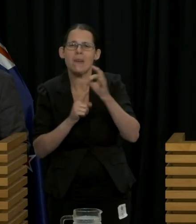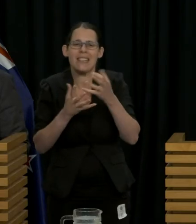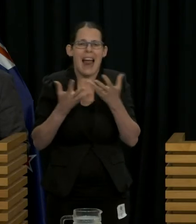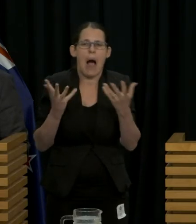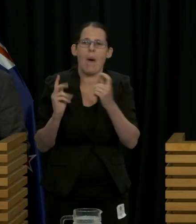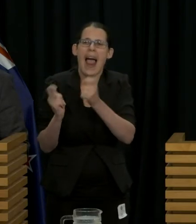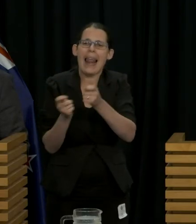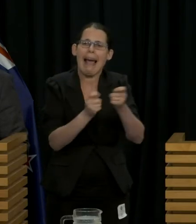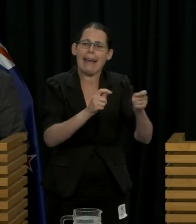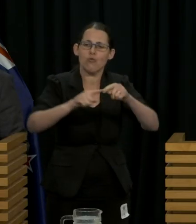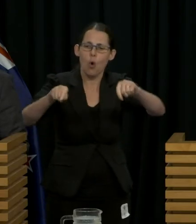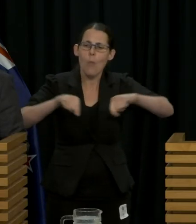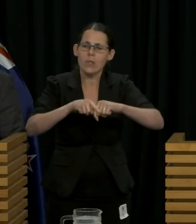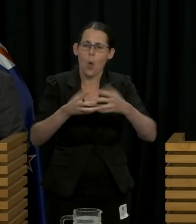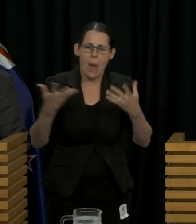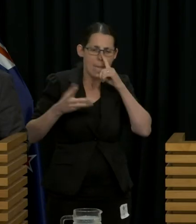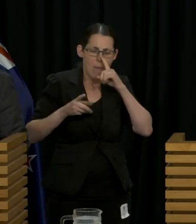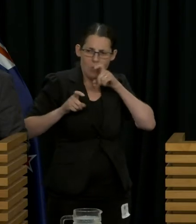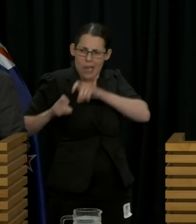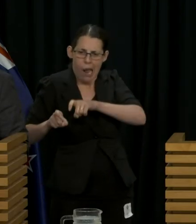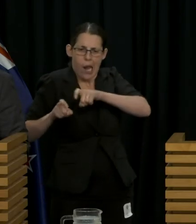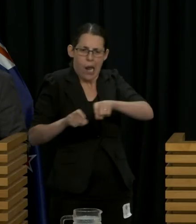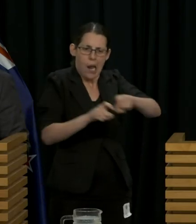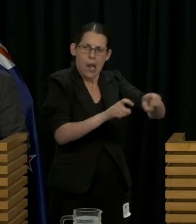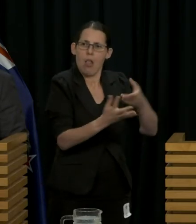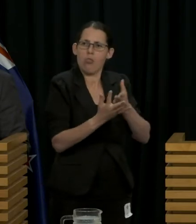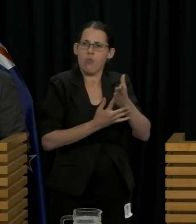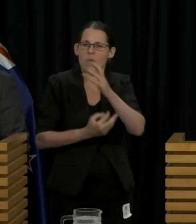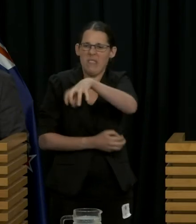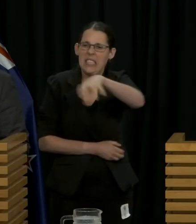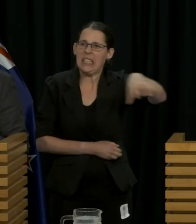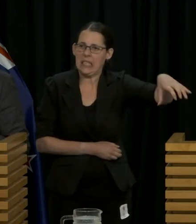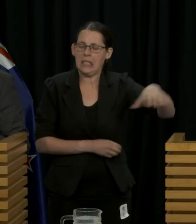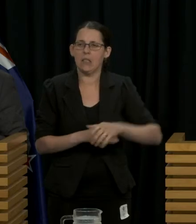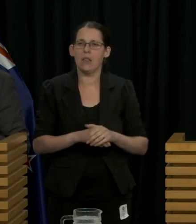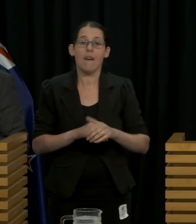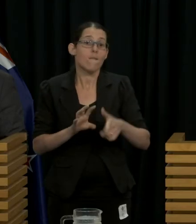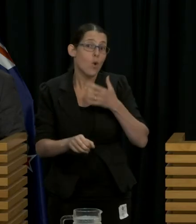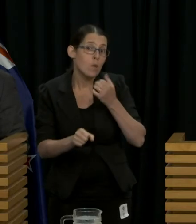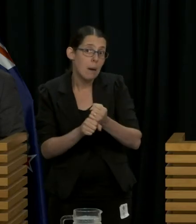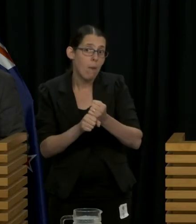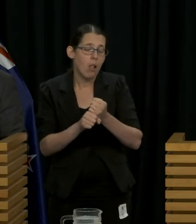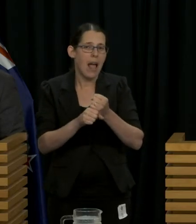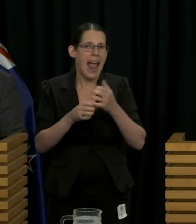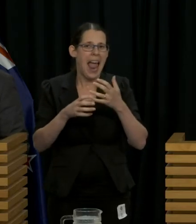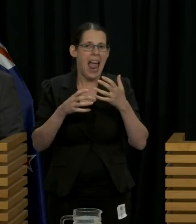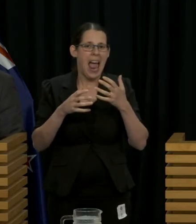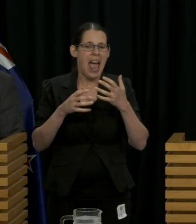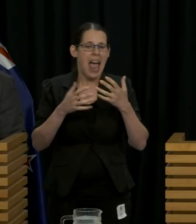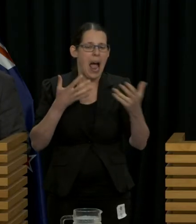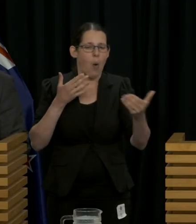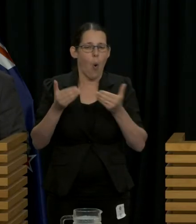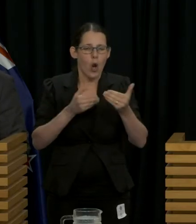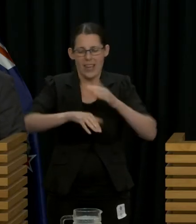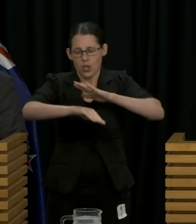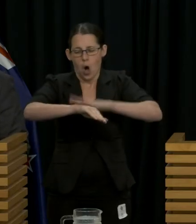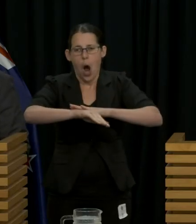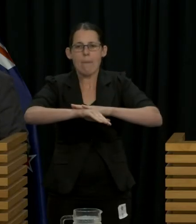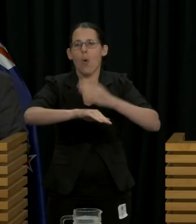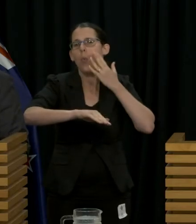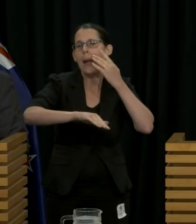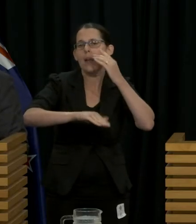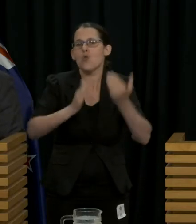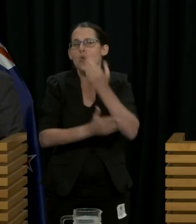across our isolation facilities, including whether we need to make changes to the way we stagger arrival and departure of